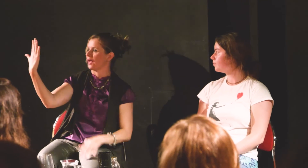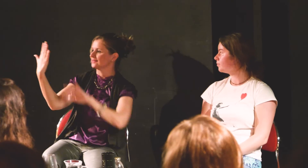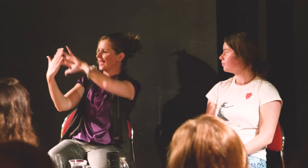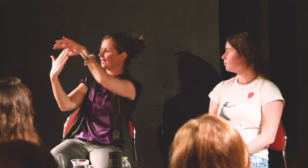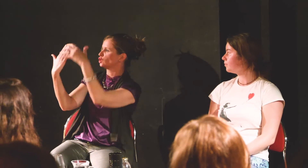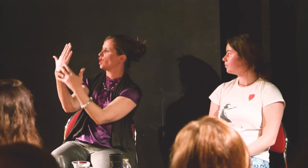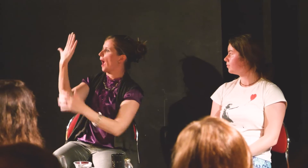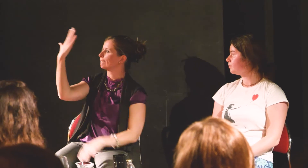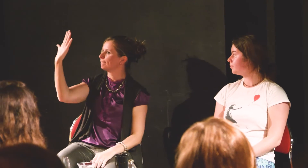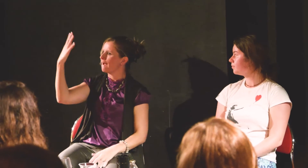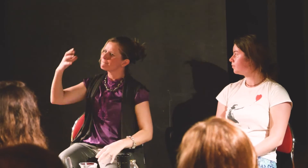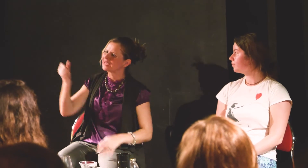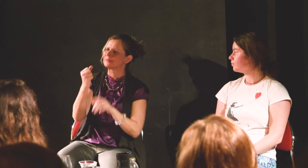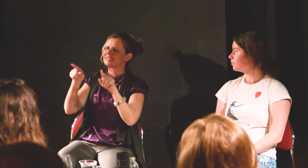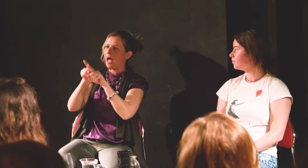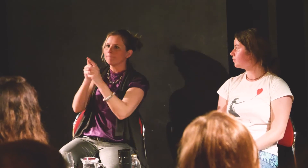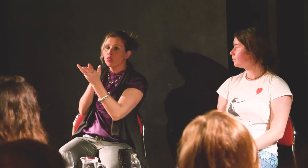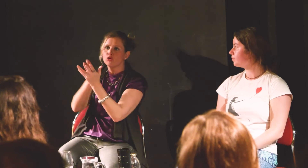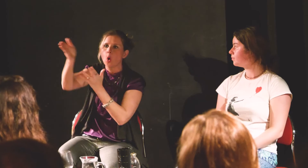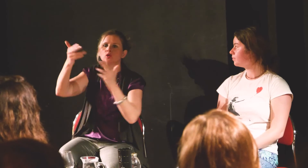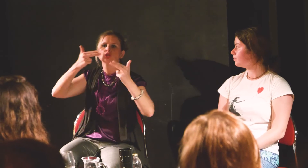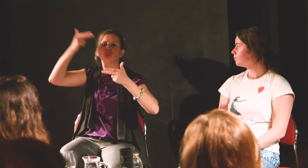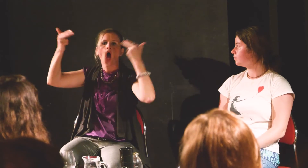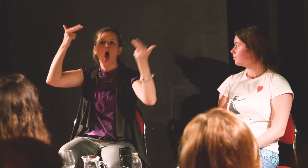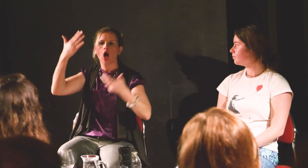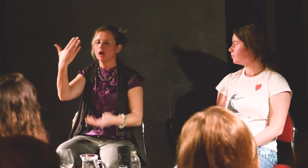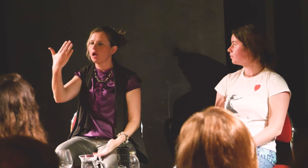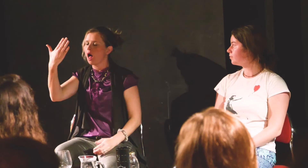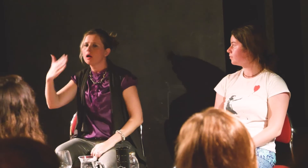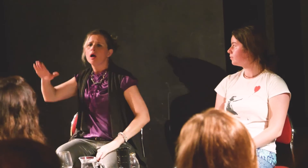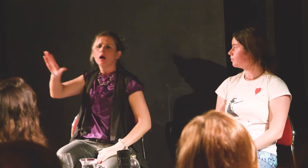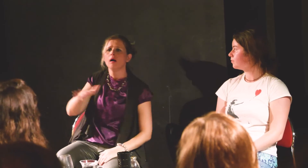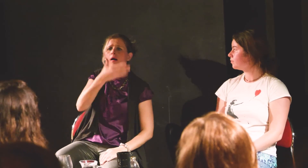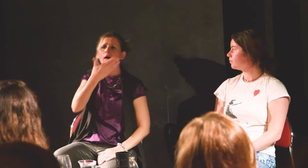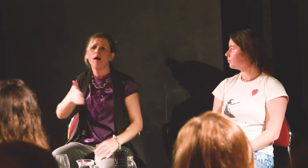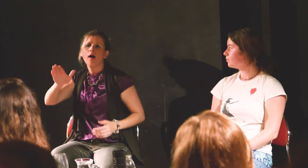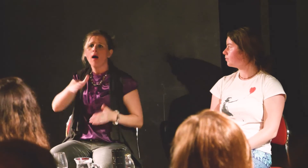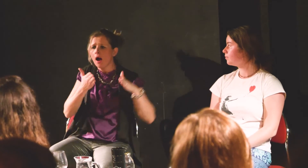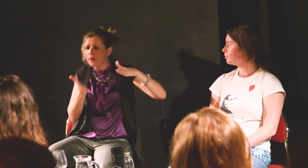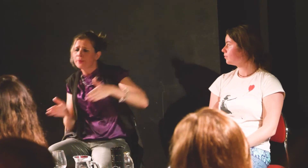So, for example, this hand shape here must be throughout the song.